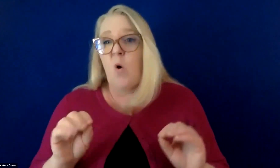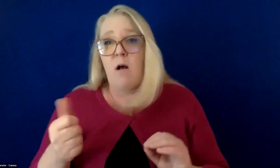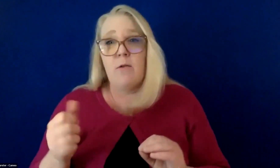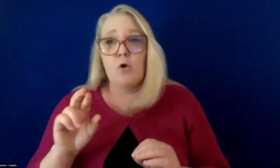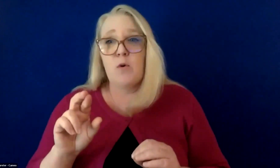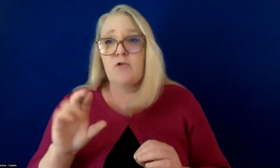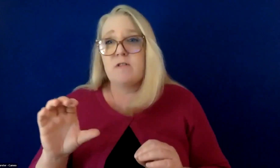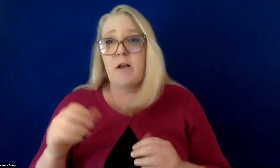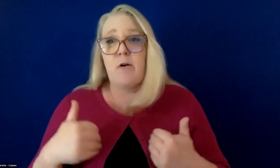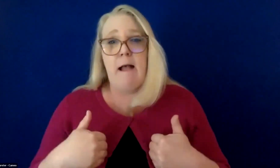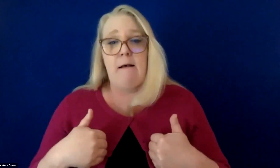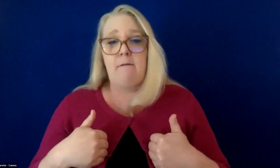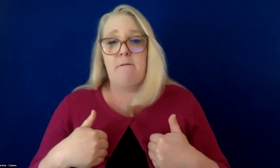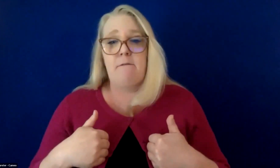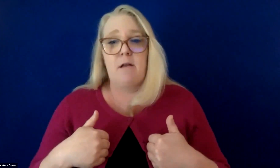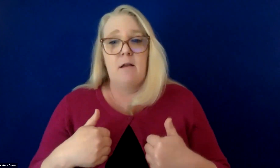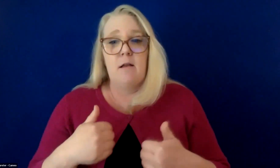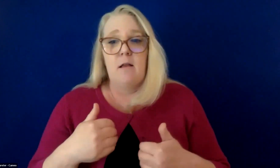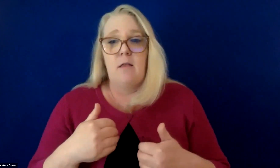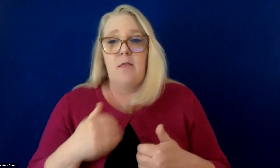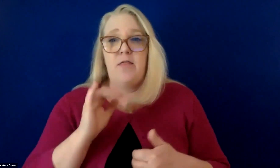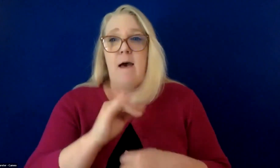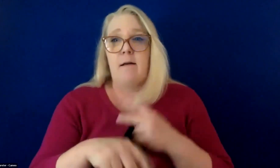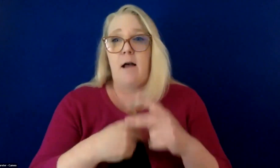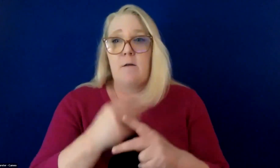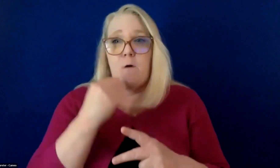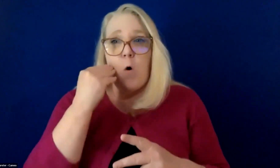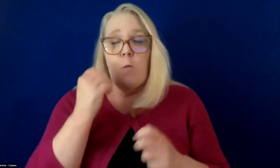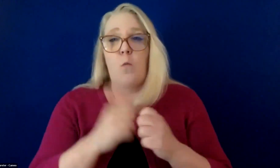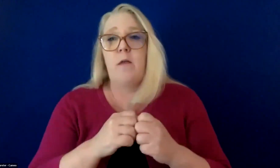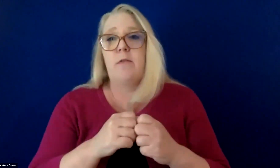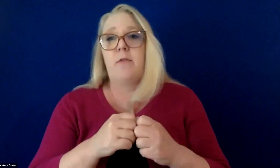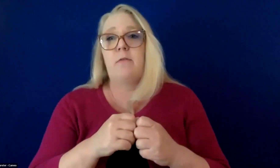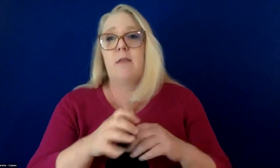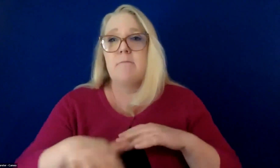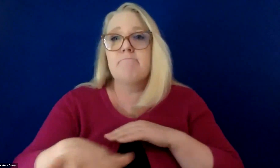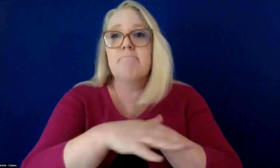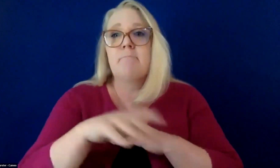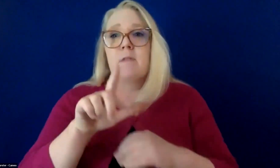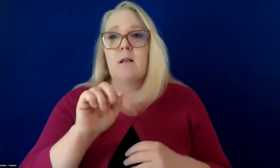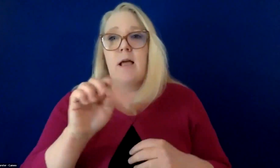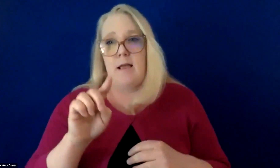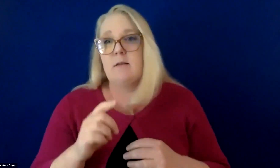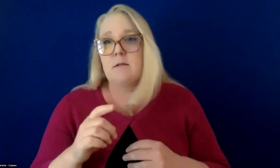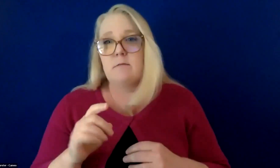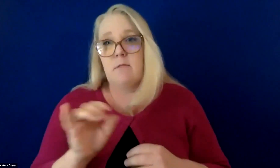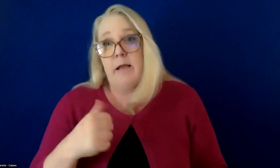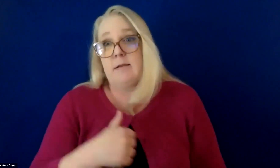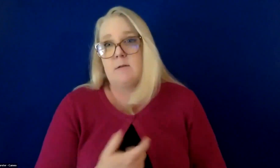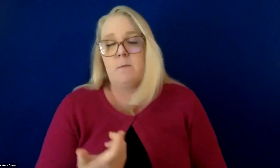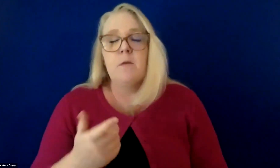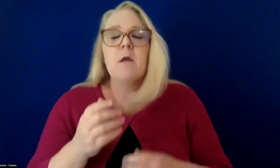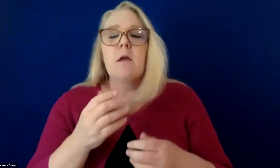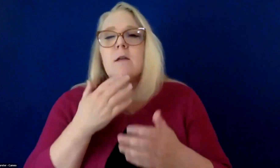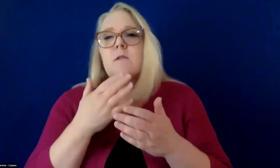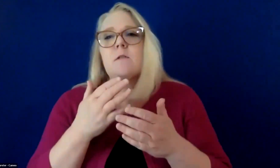type of homes that we have with the extra land around them that could probably do this. So the way we can. So it's another opportunity